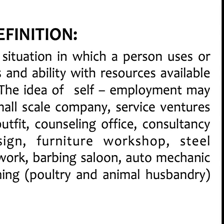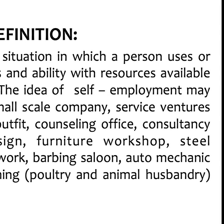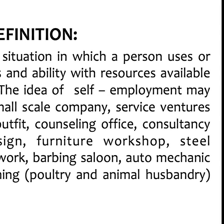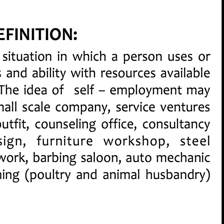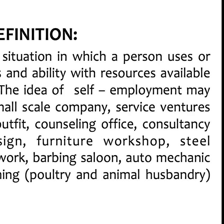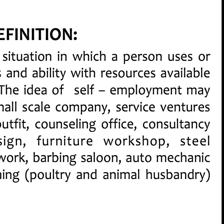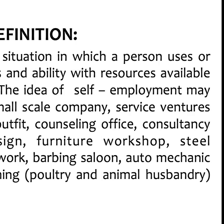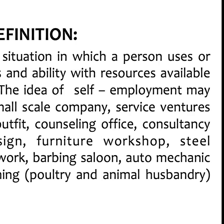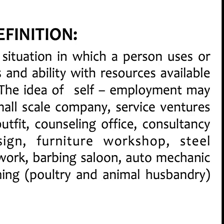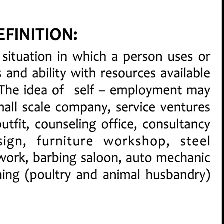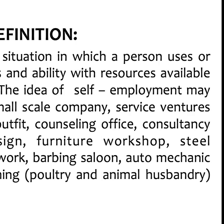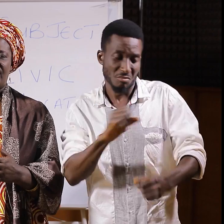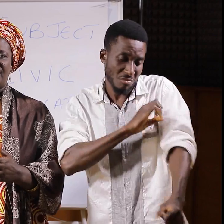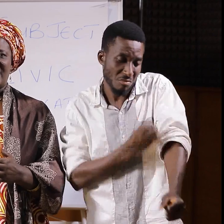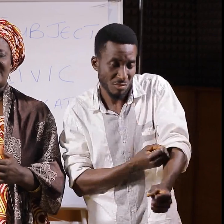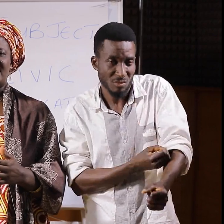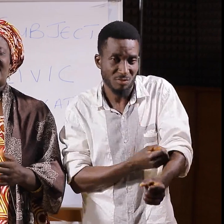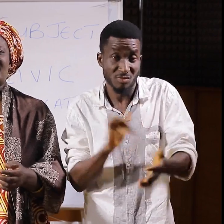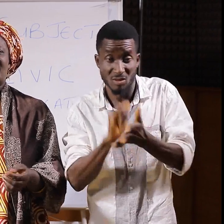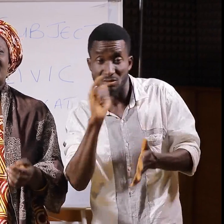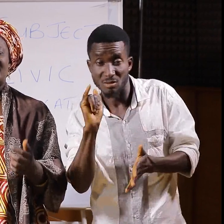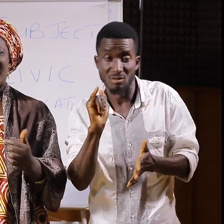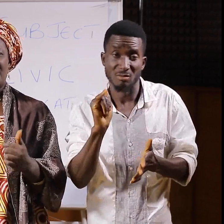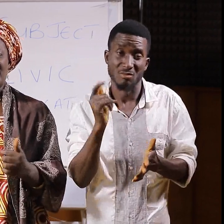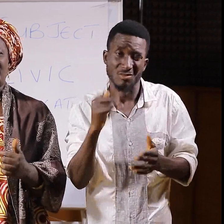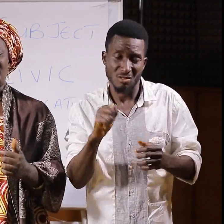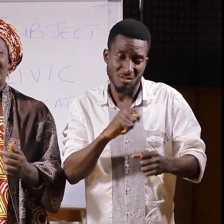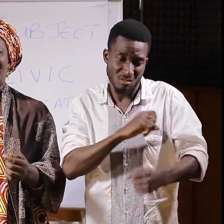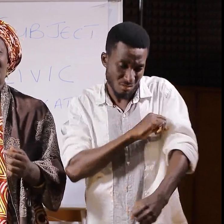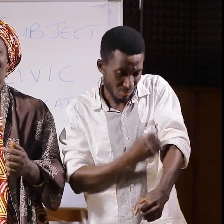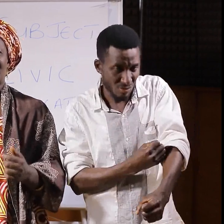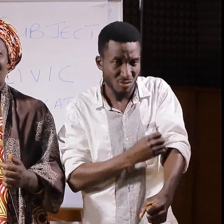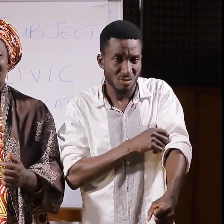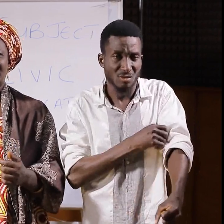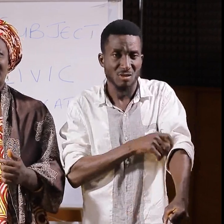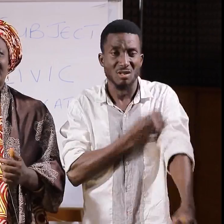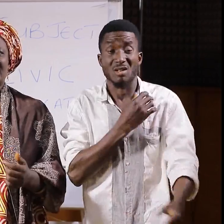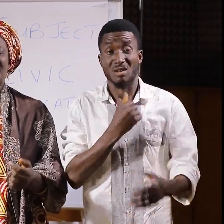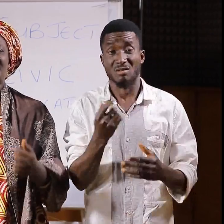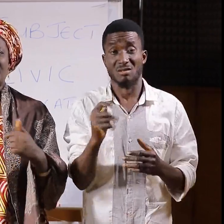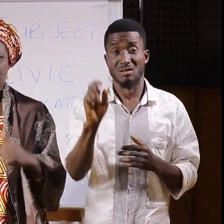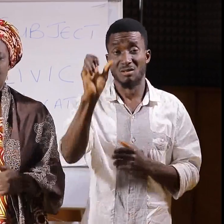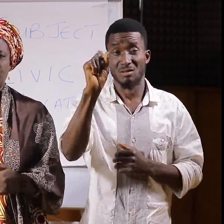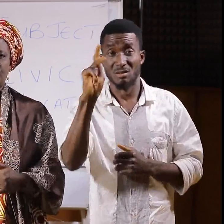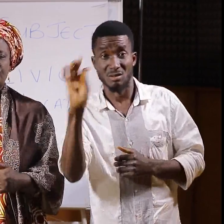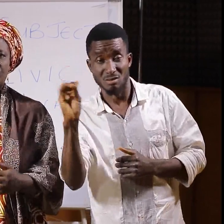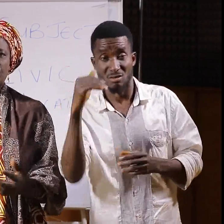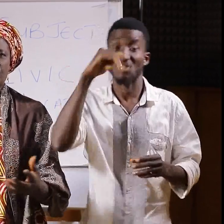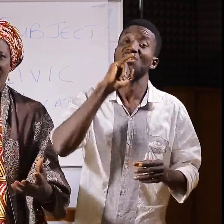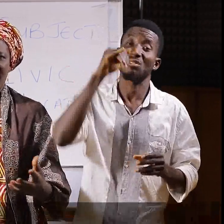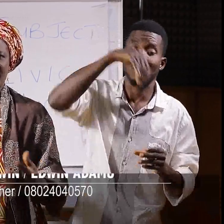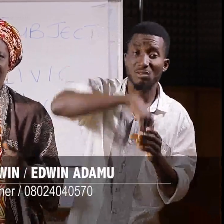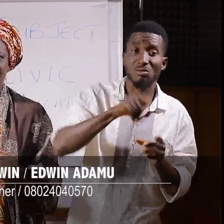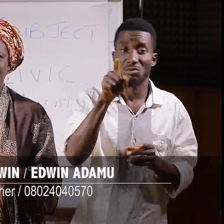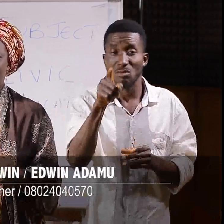personal skills and ability. That is, the ability and the skill is in you.